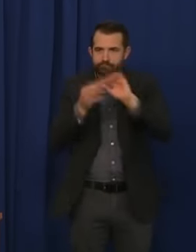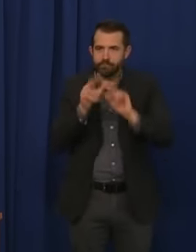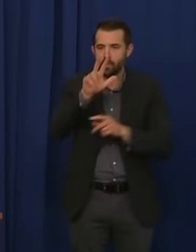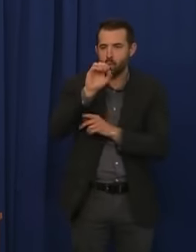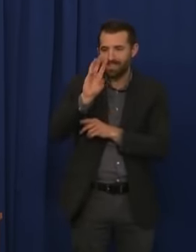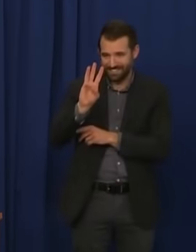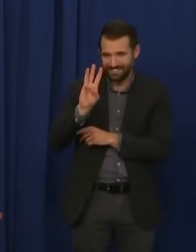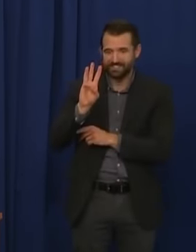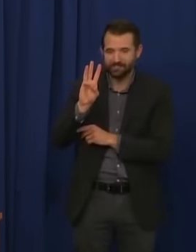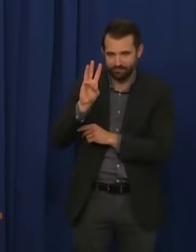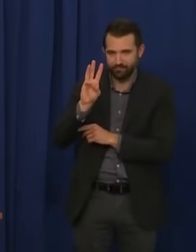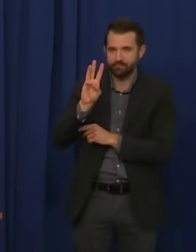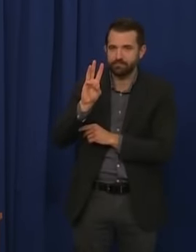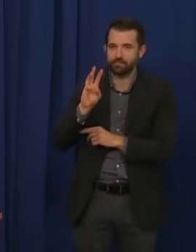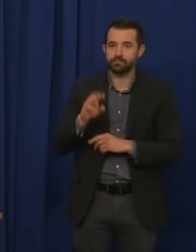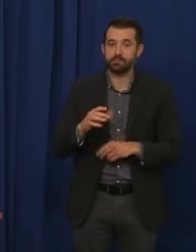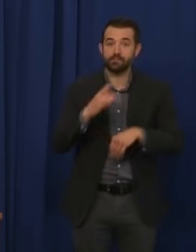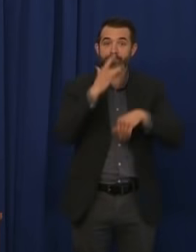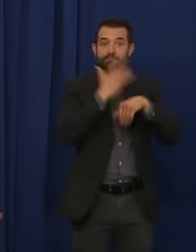in the state,